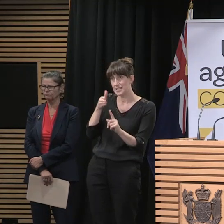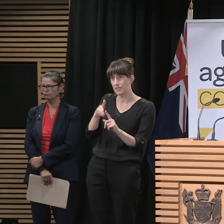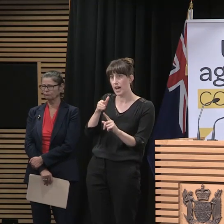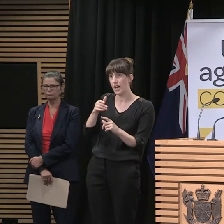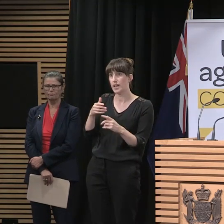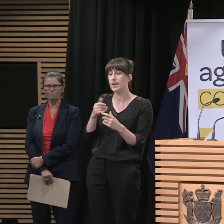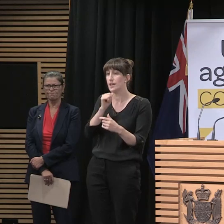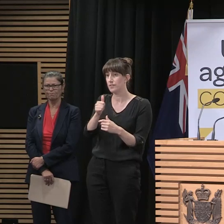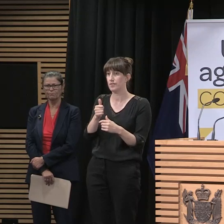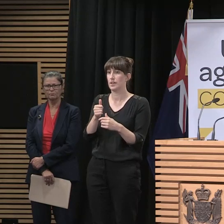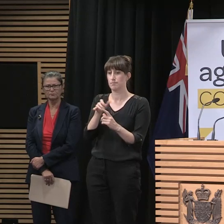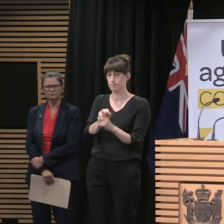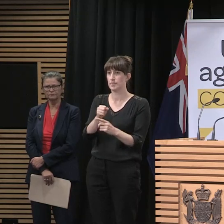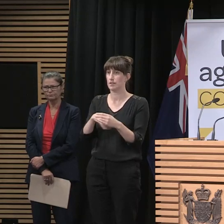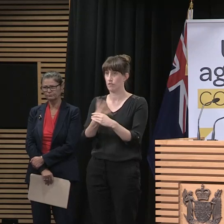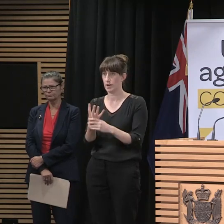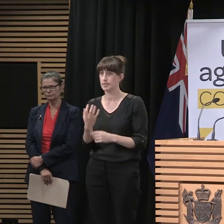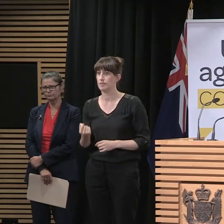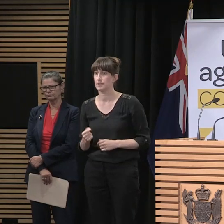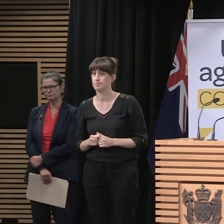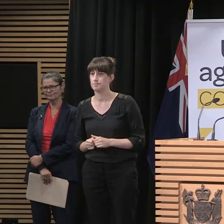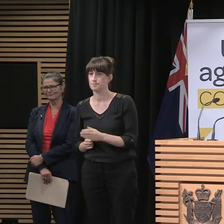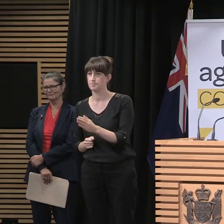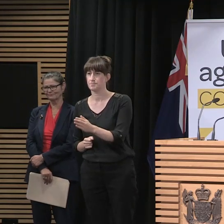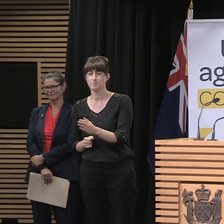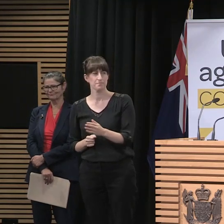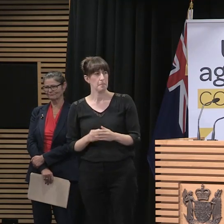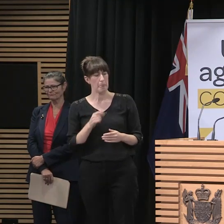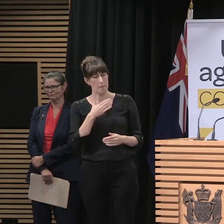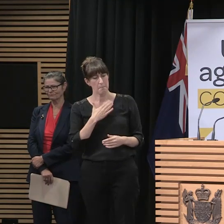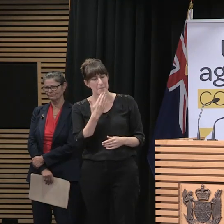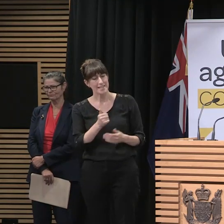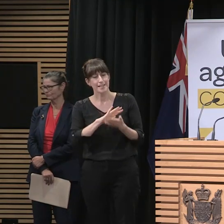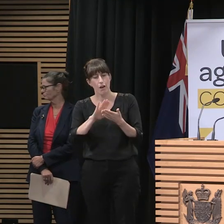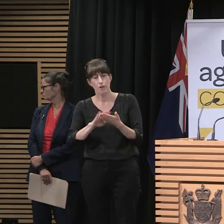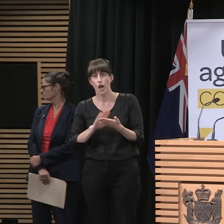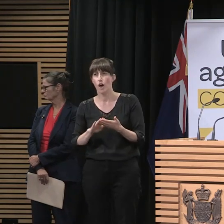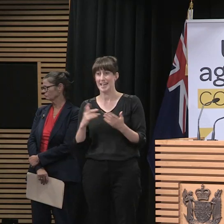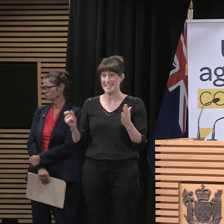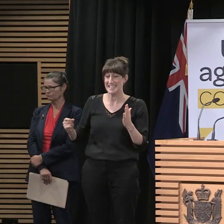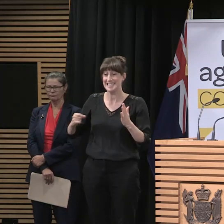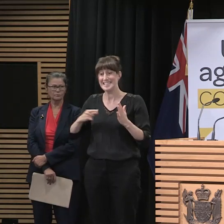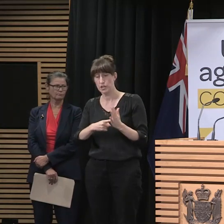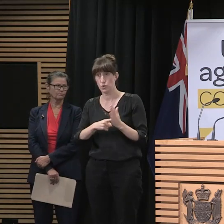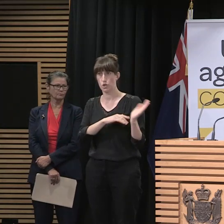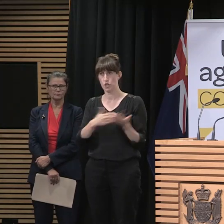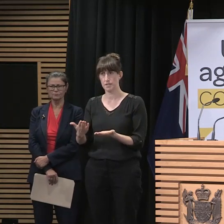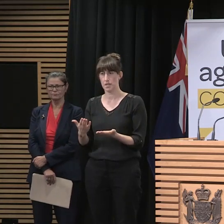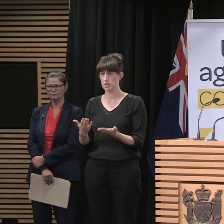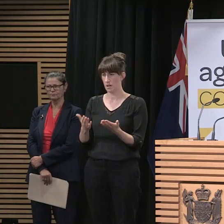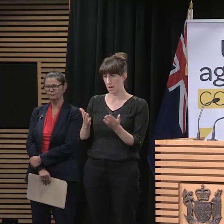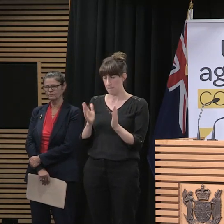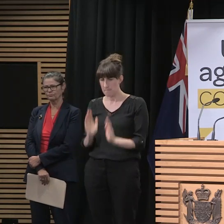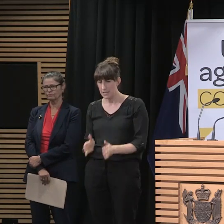Get some clarification from you around essential services. There's a bit of confusion about who can open and can't, but things like Bunnings, things